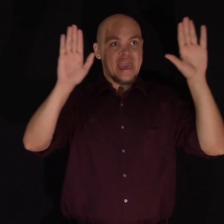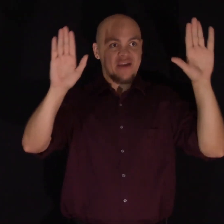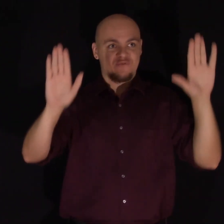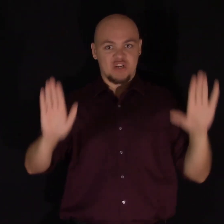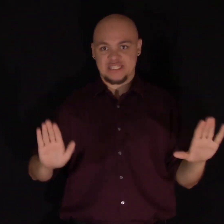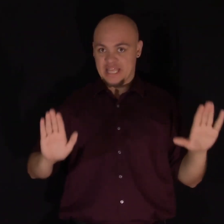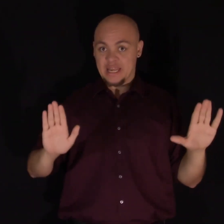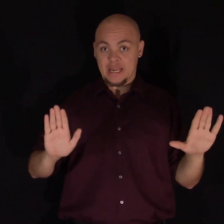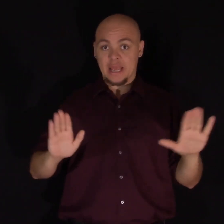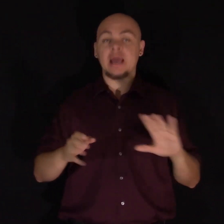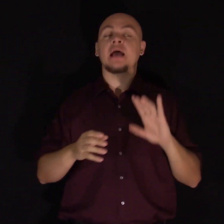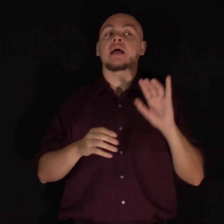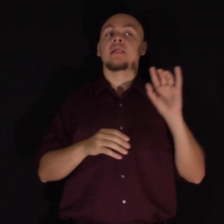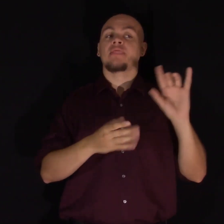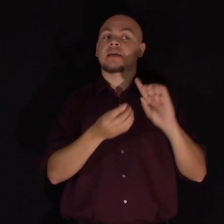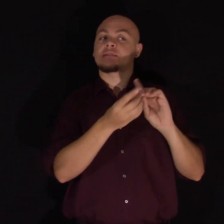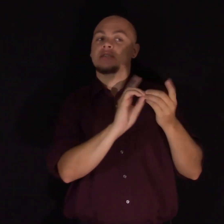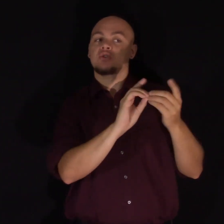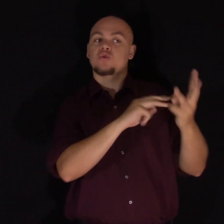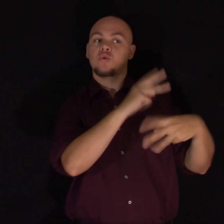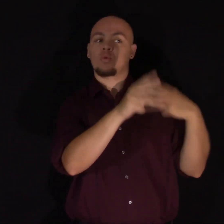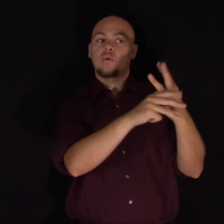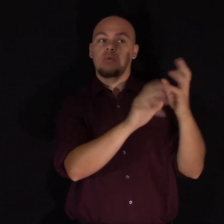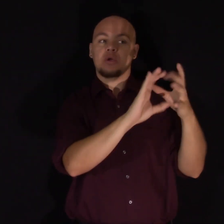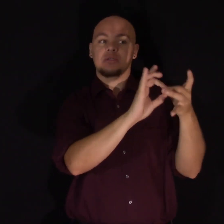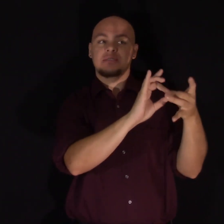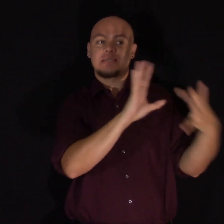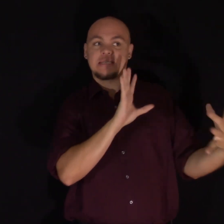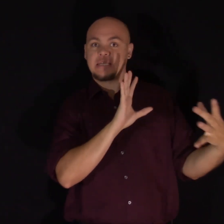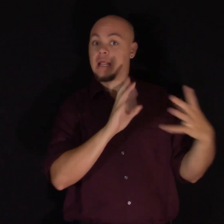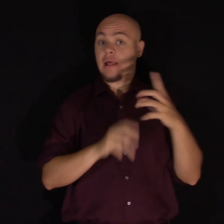world and reconnect with the physical world, the